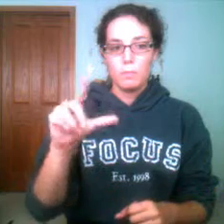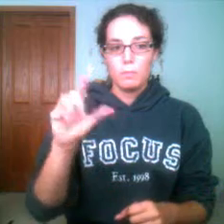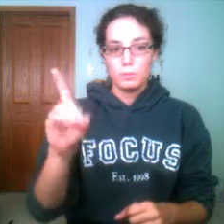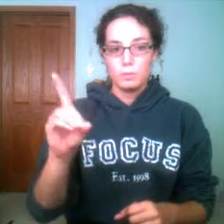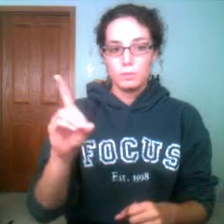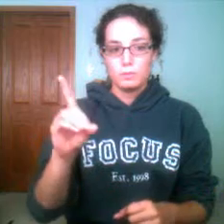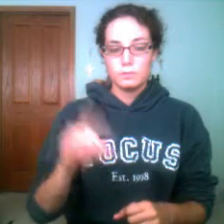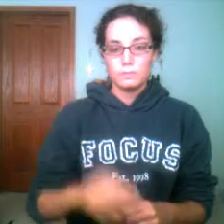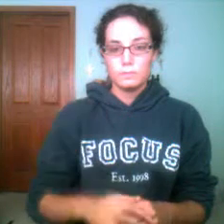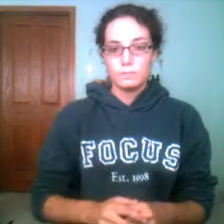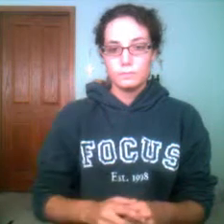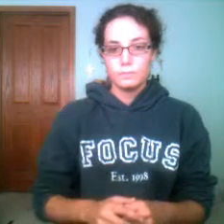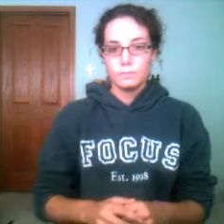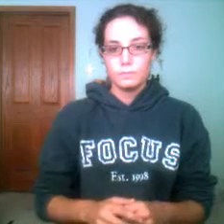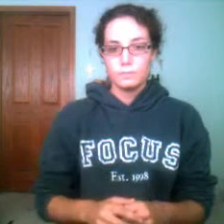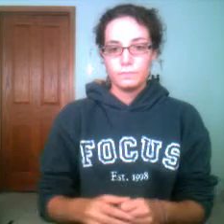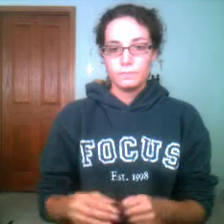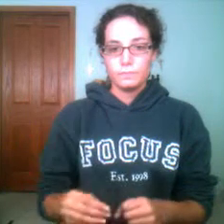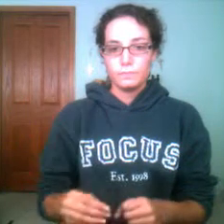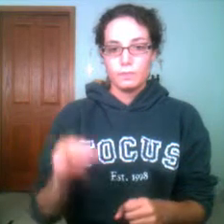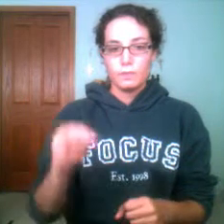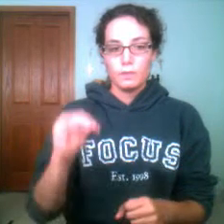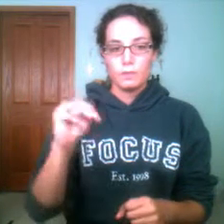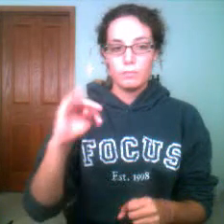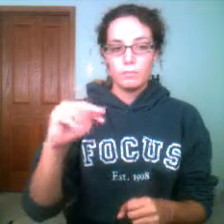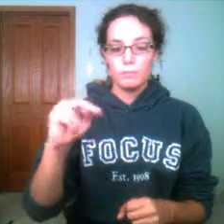Minerals sift through the cracks in the rock and fill in the hollow mold.